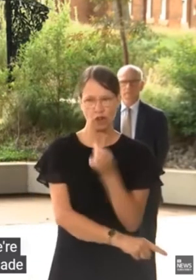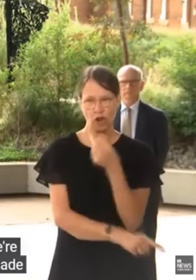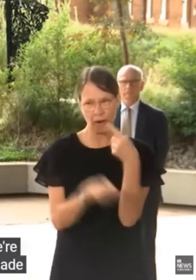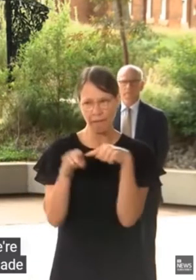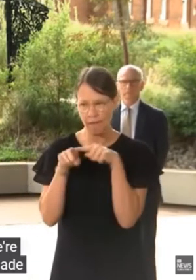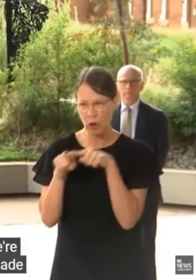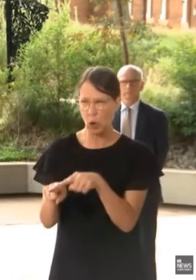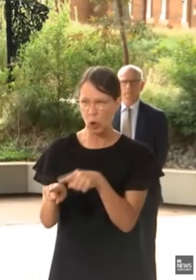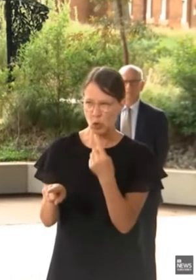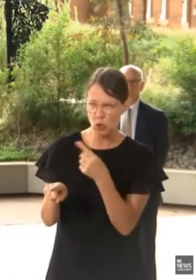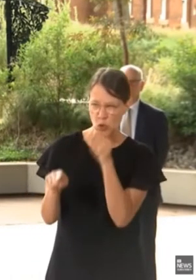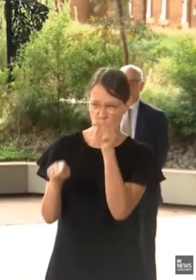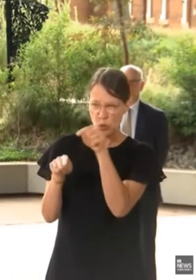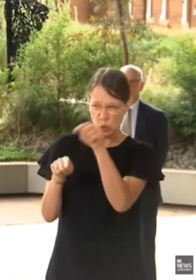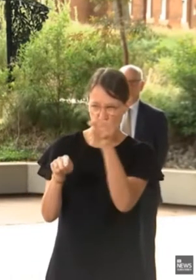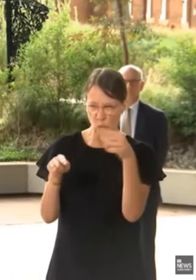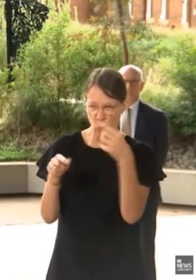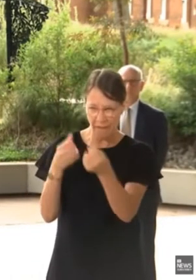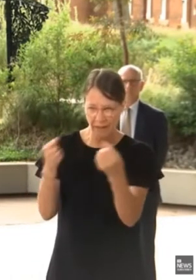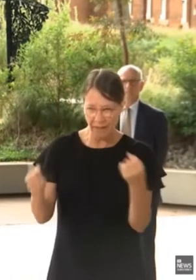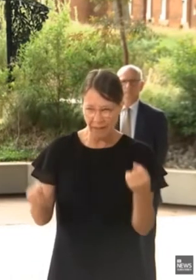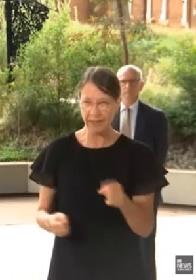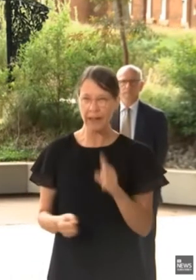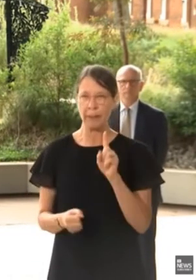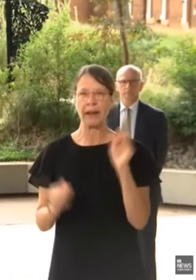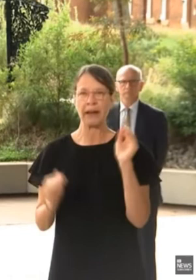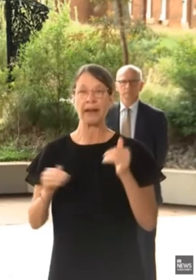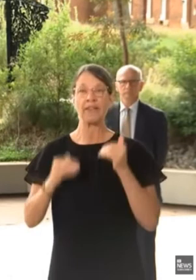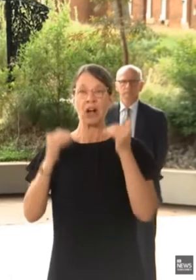clear. If there's a high-risk venue,